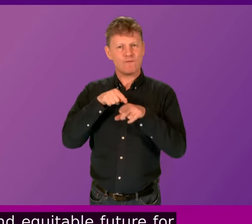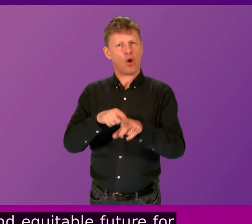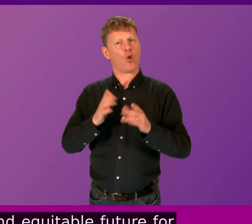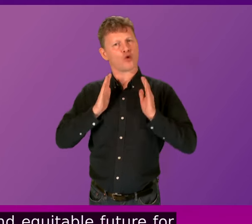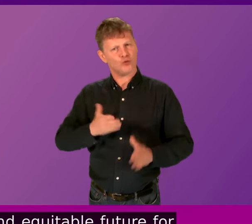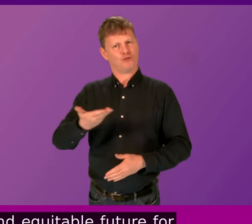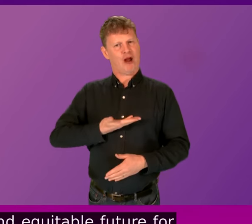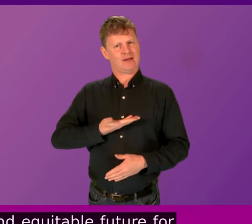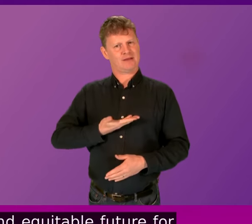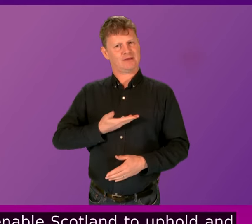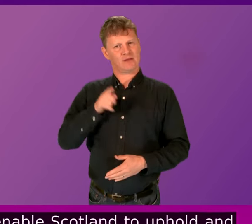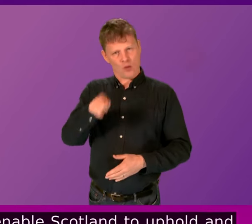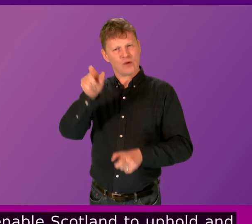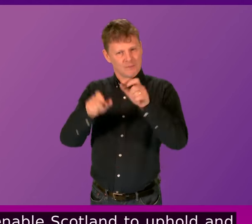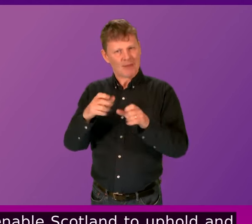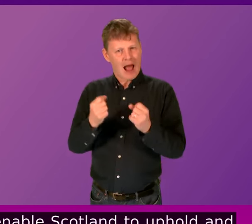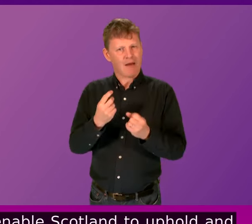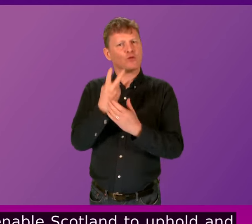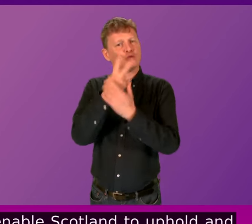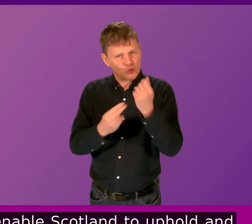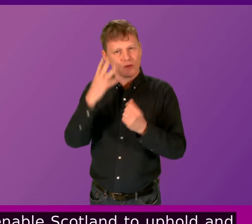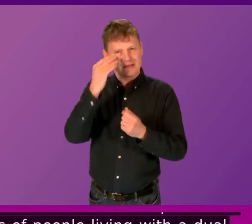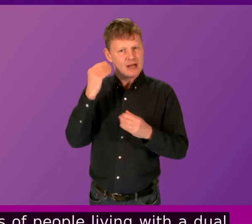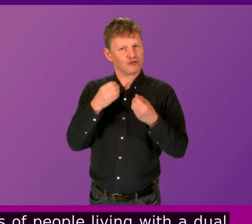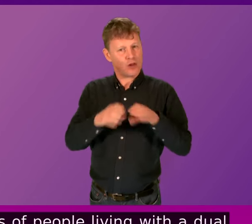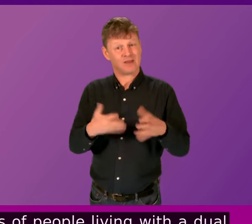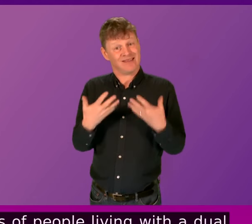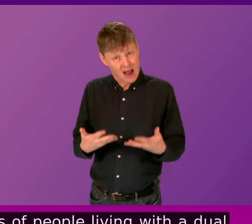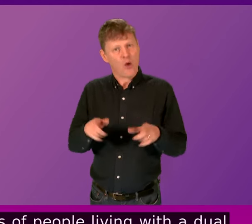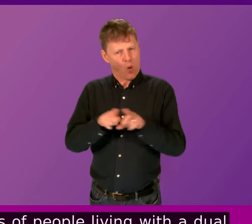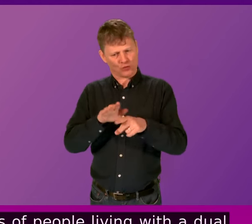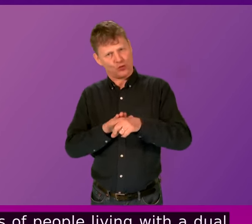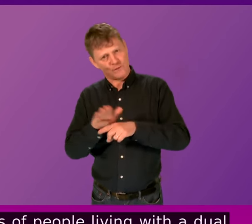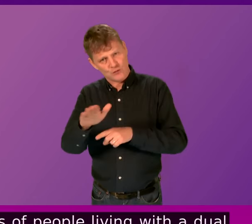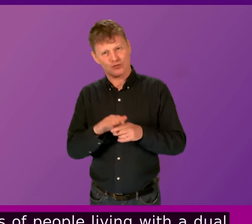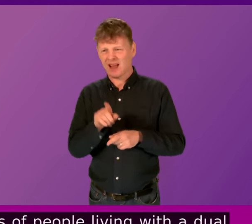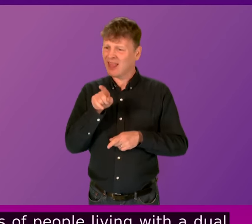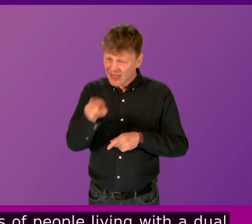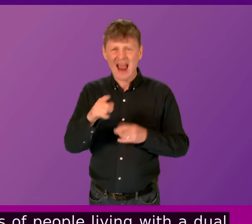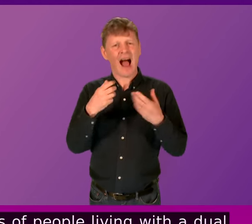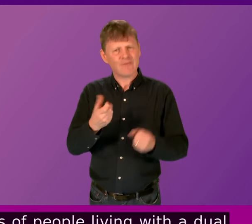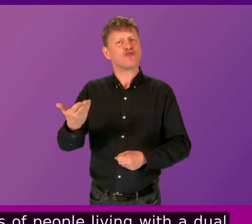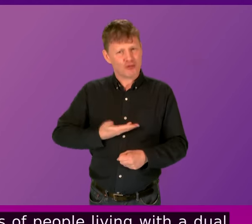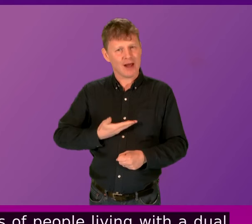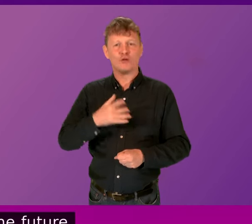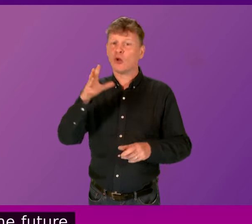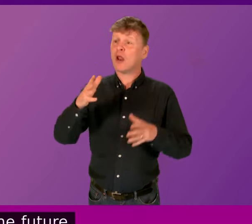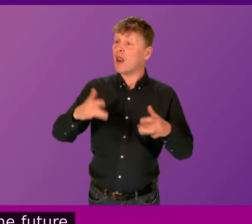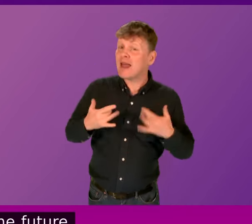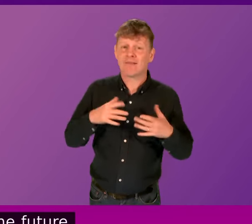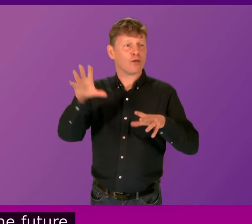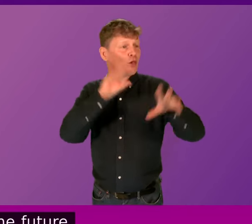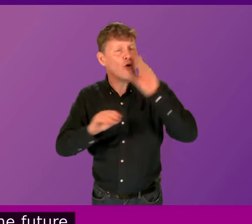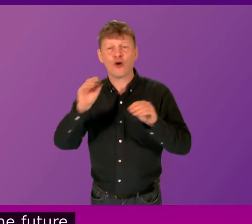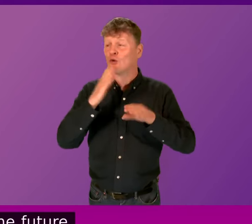people living with a dual sensory loss now and in the future. Because they have the right to live, learn, work, and engage in